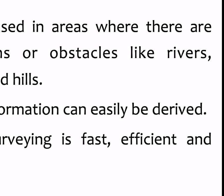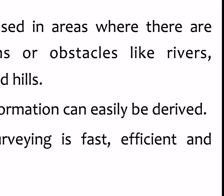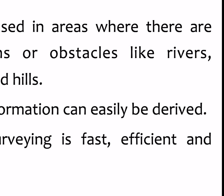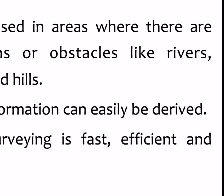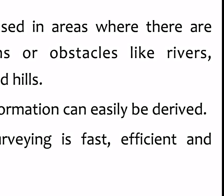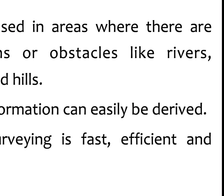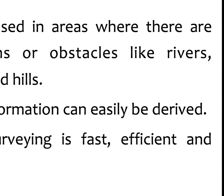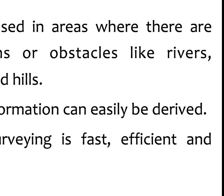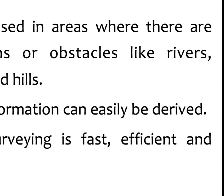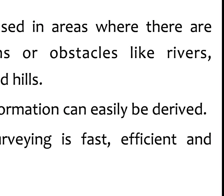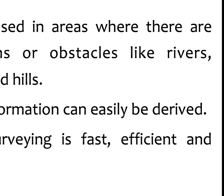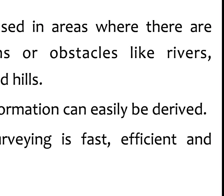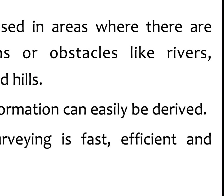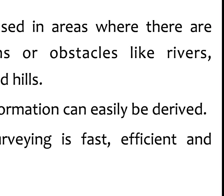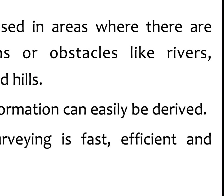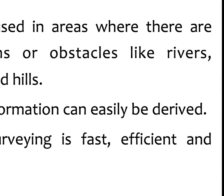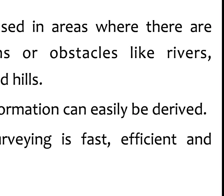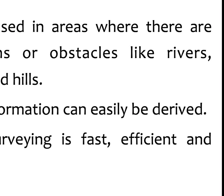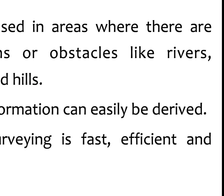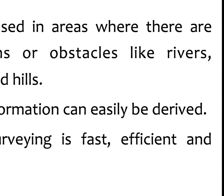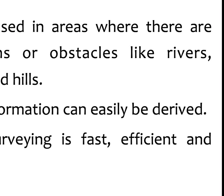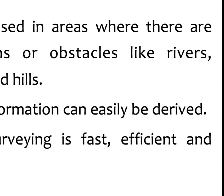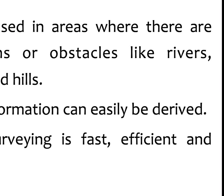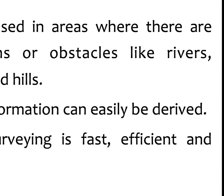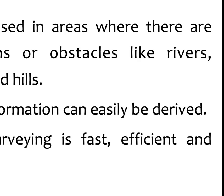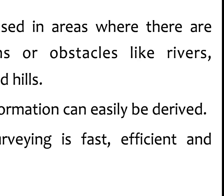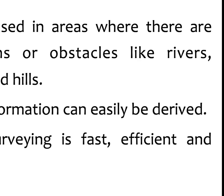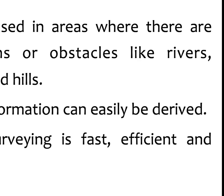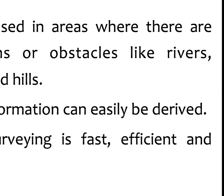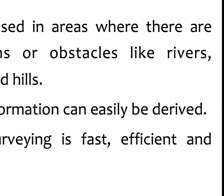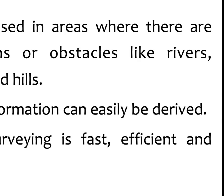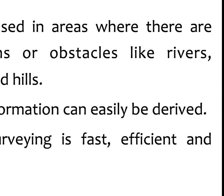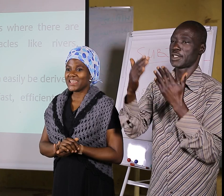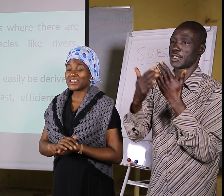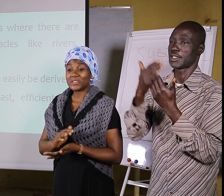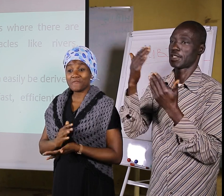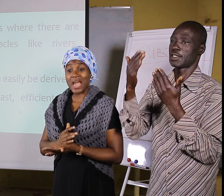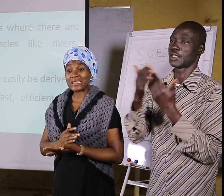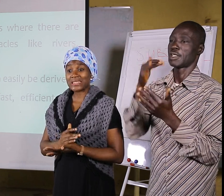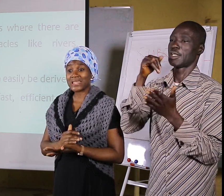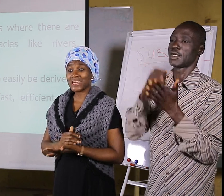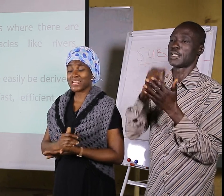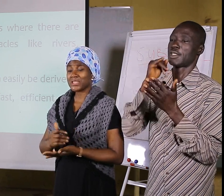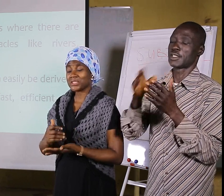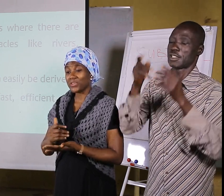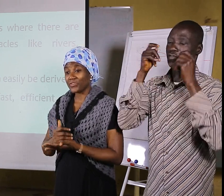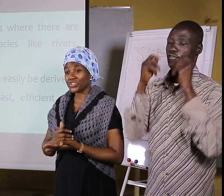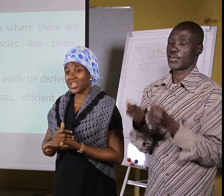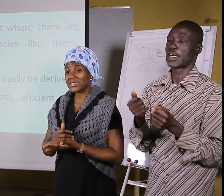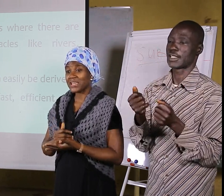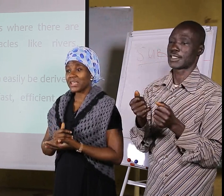traverse surveying is fast, efficient, and easy. It is fast, it